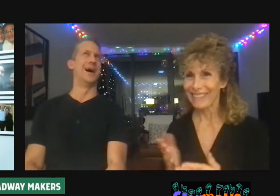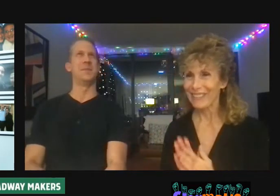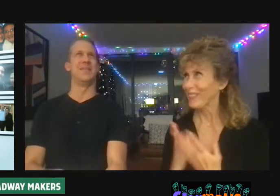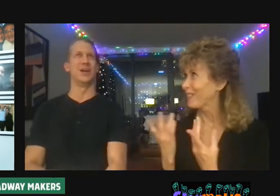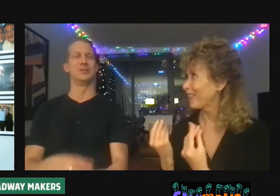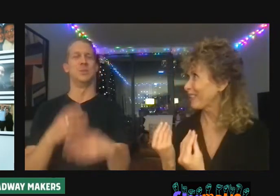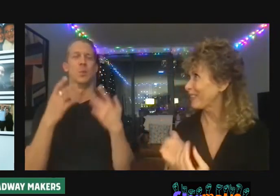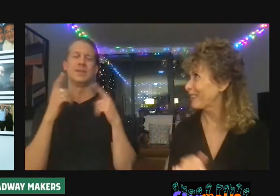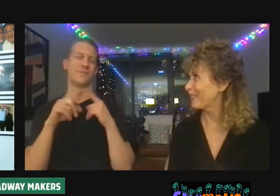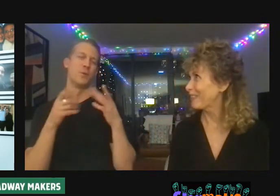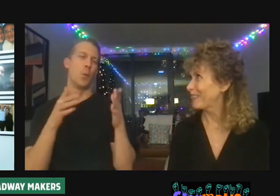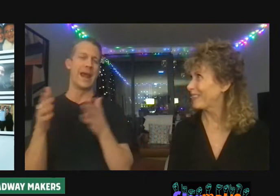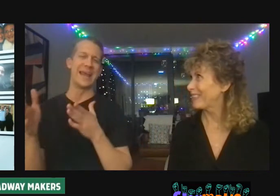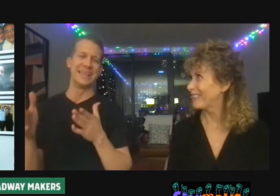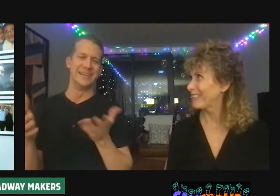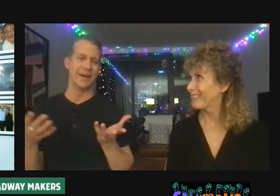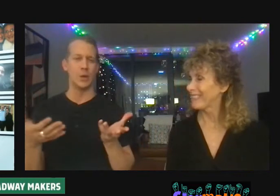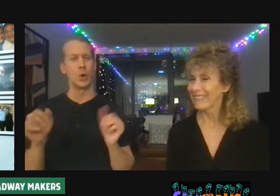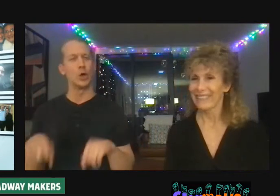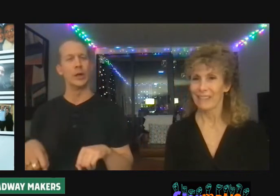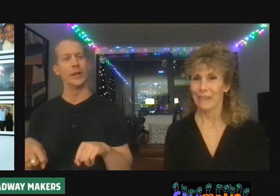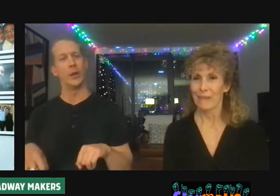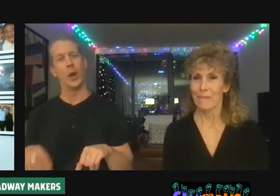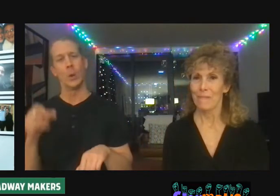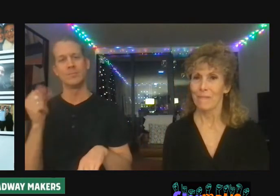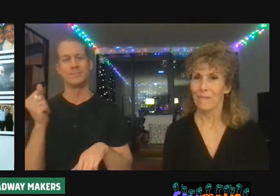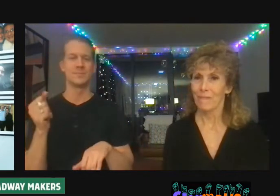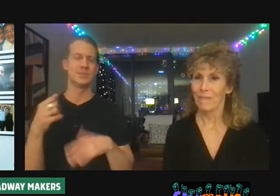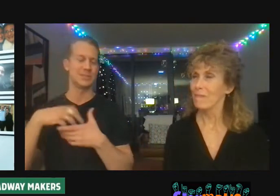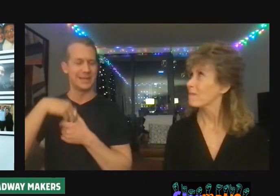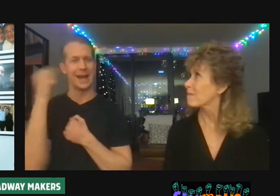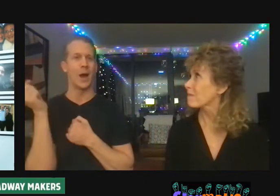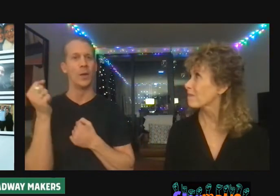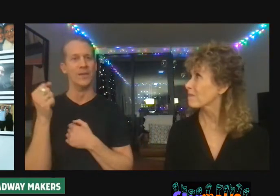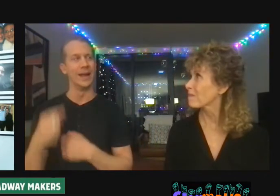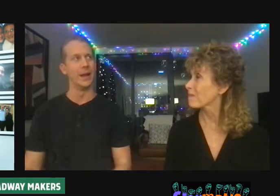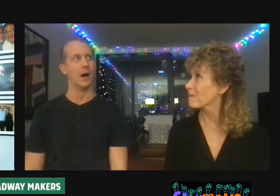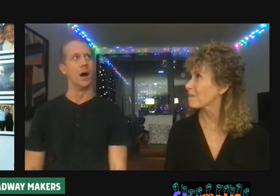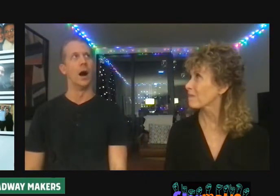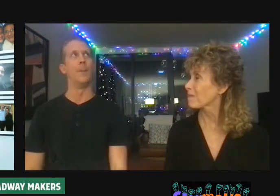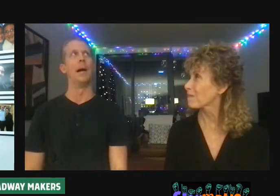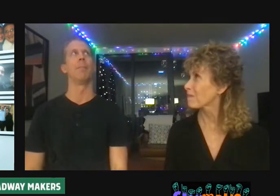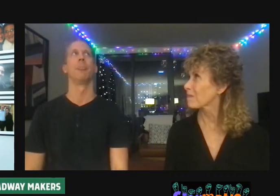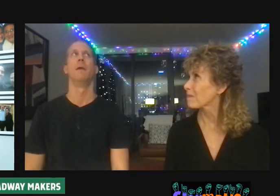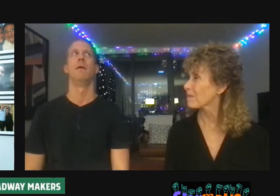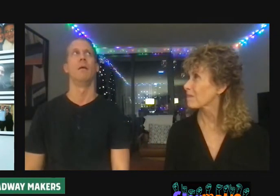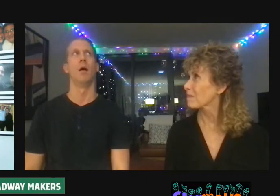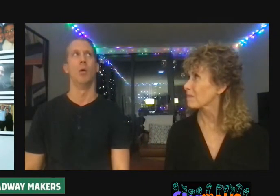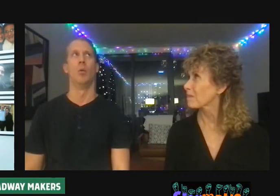Yeah. I mean, there are different ways that you could, you know, just get out of it.